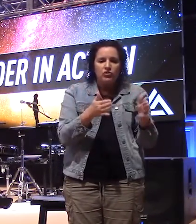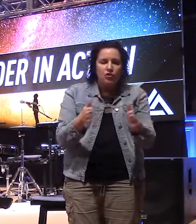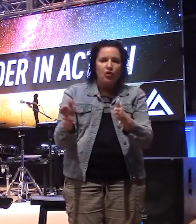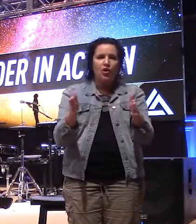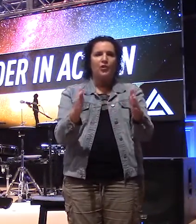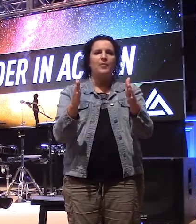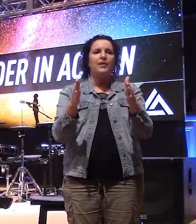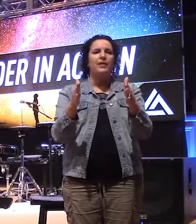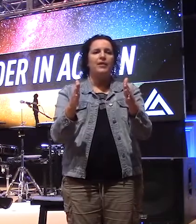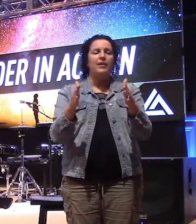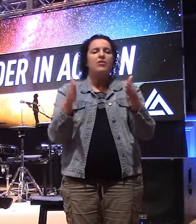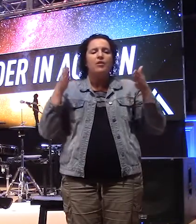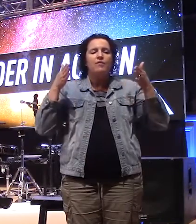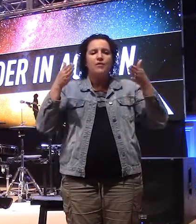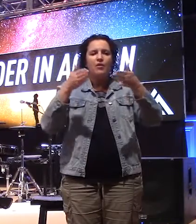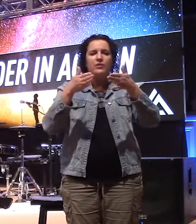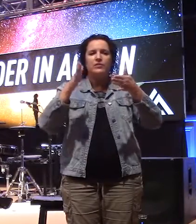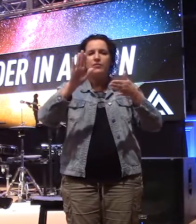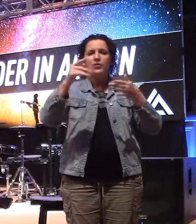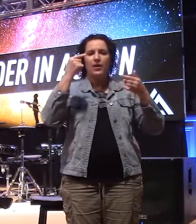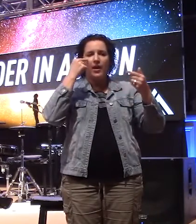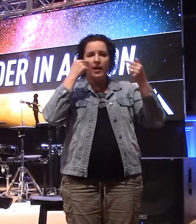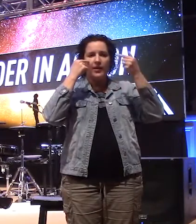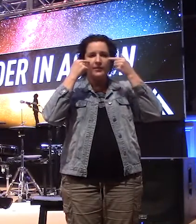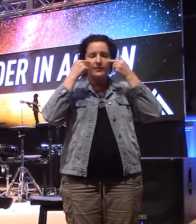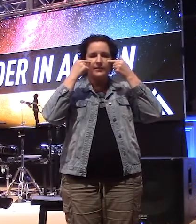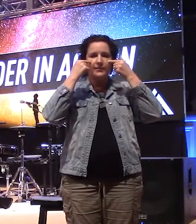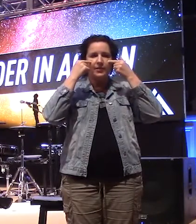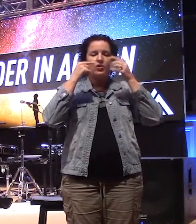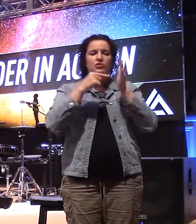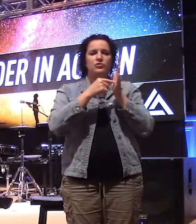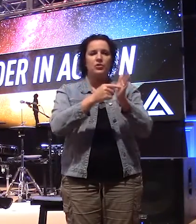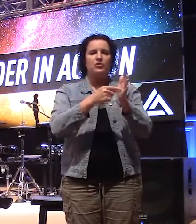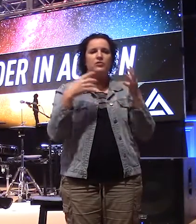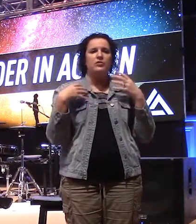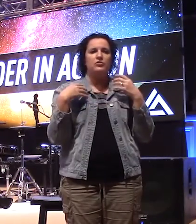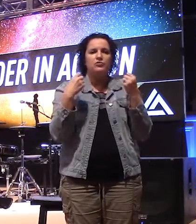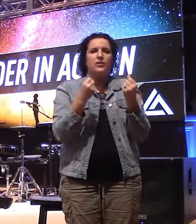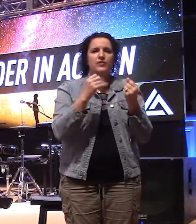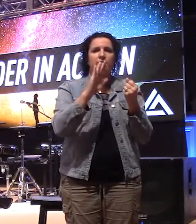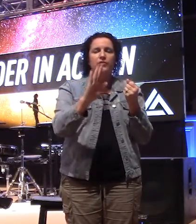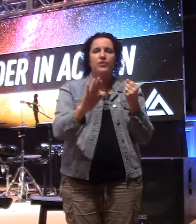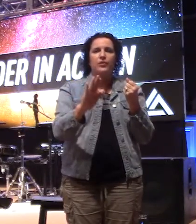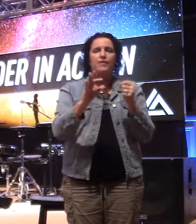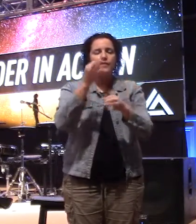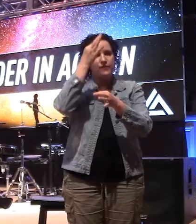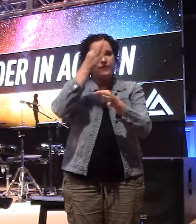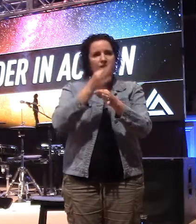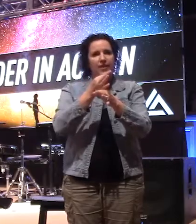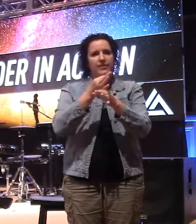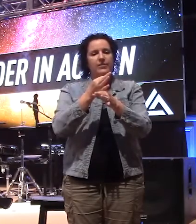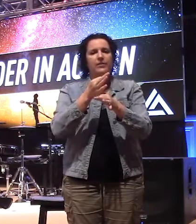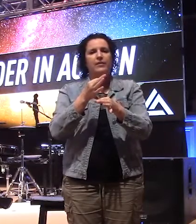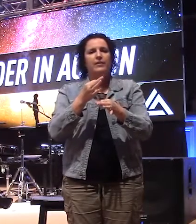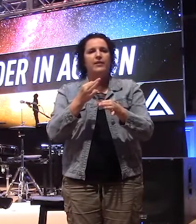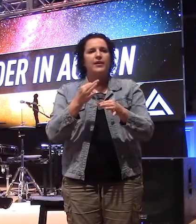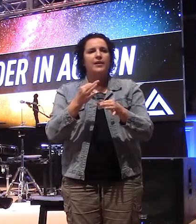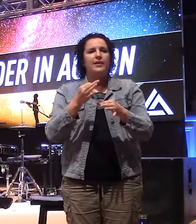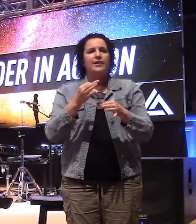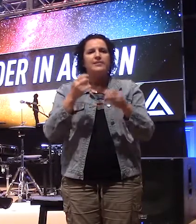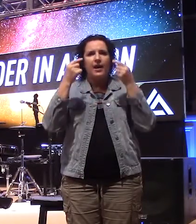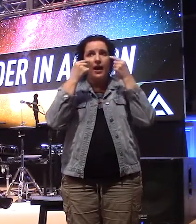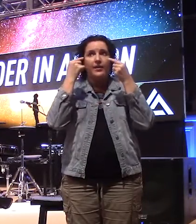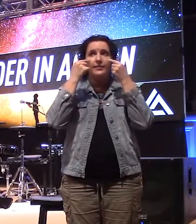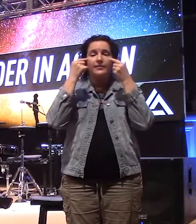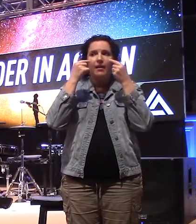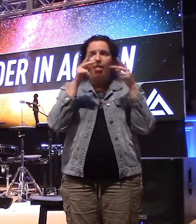eyes determines the strength of your feet. And the focus of his eyes, when it was on Christ, was okay, when his eyes got on